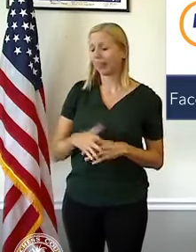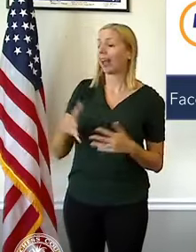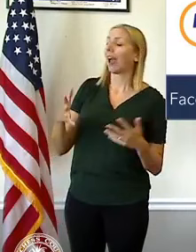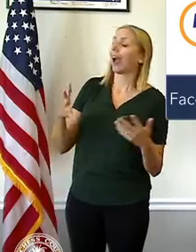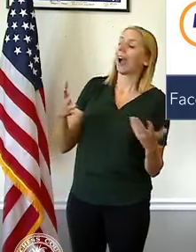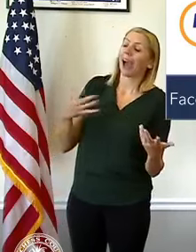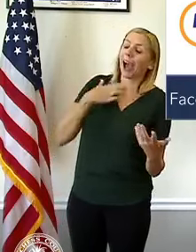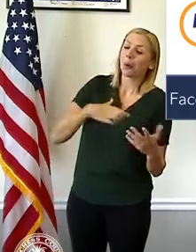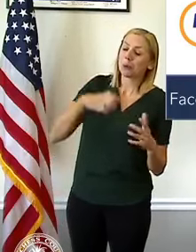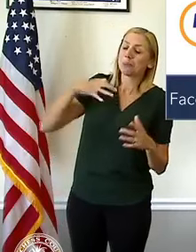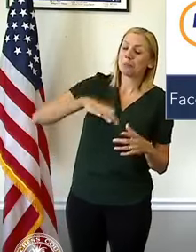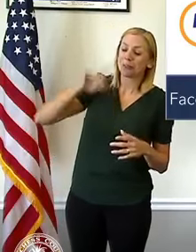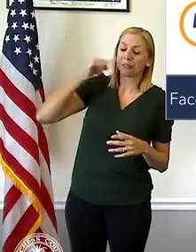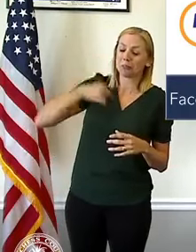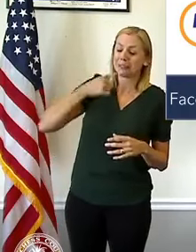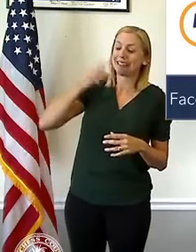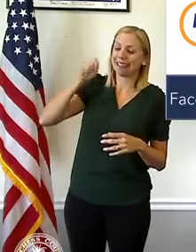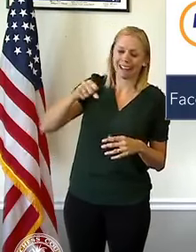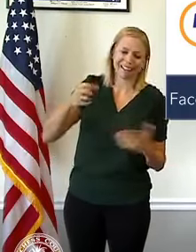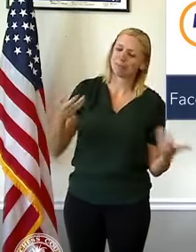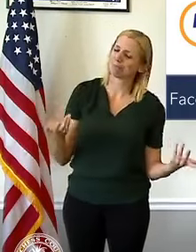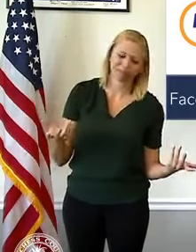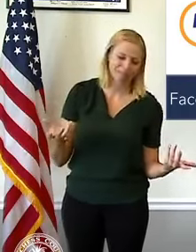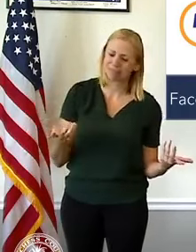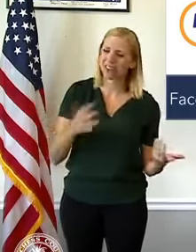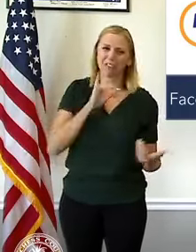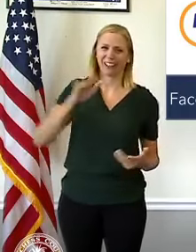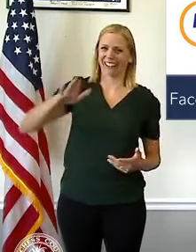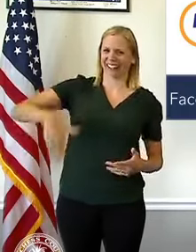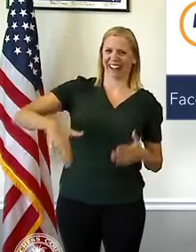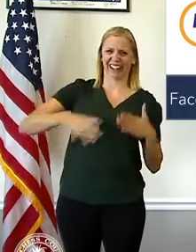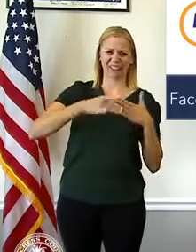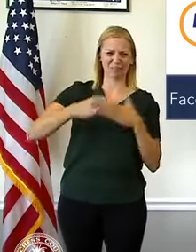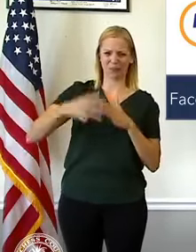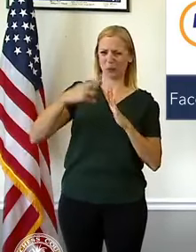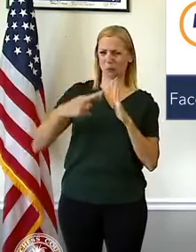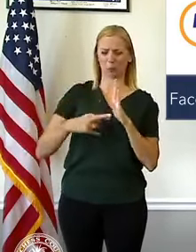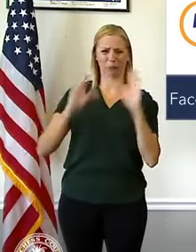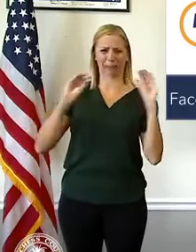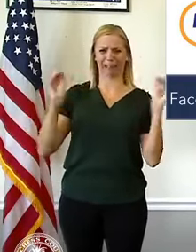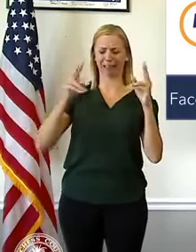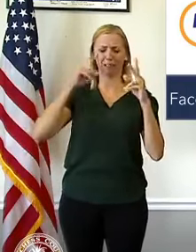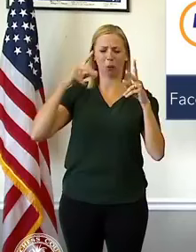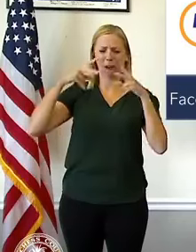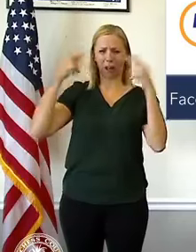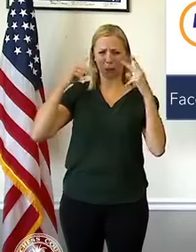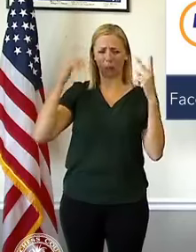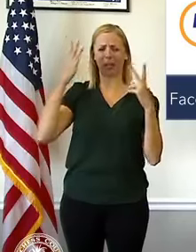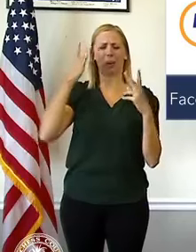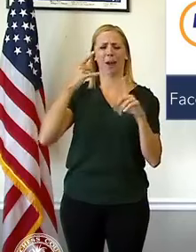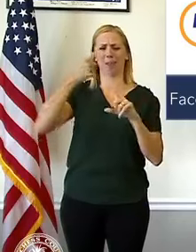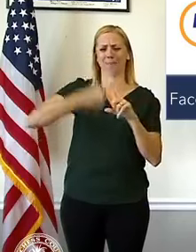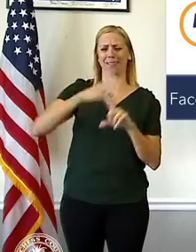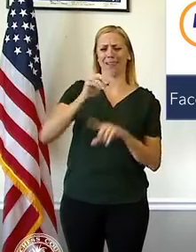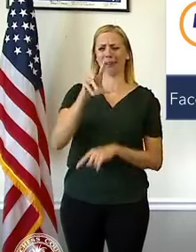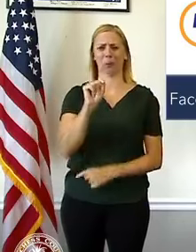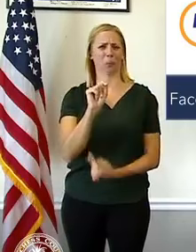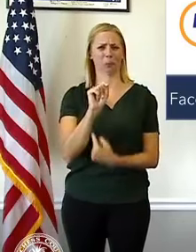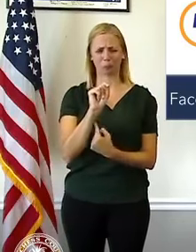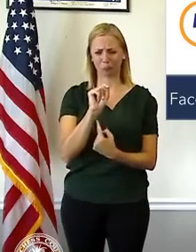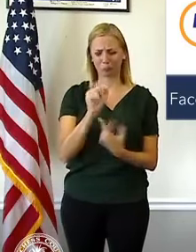say yes, in fact, he has. There is not yet any guidance on Halloween at the end of October. And I would suggest to you